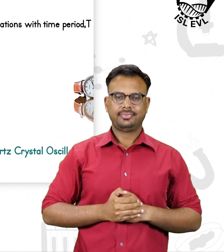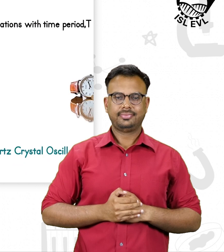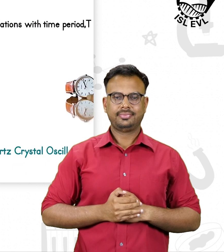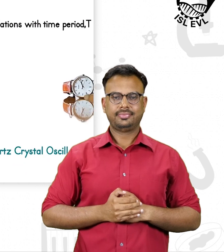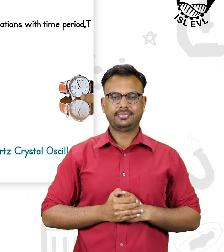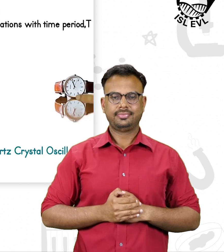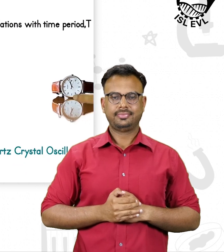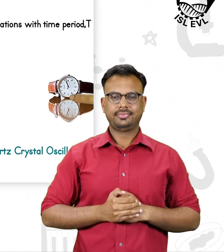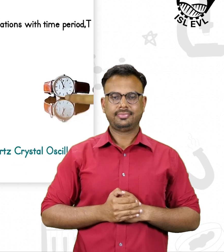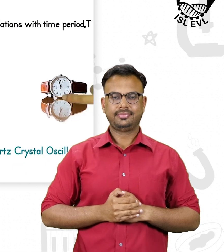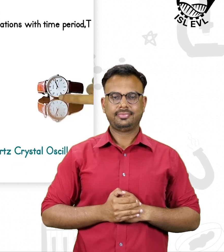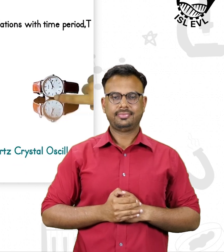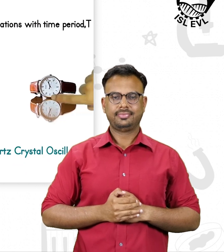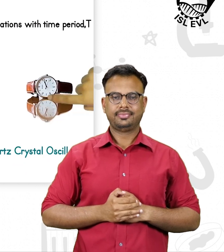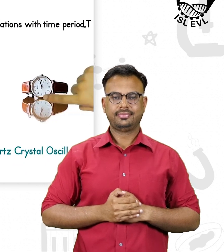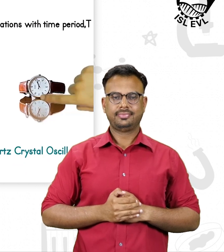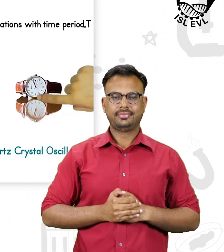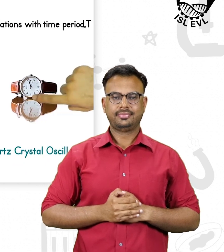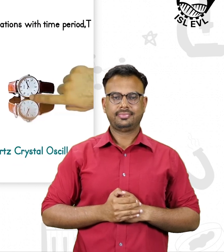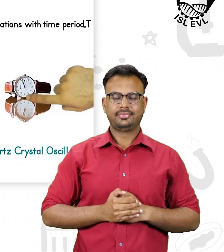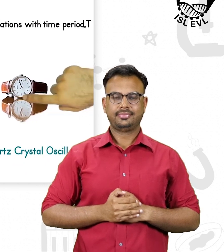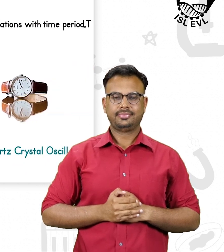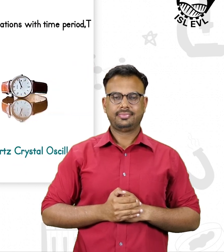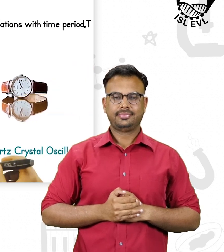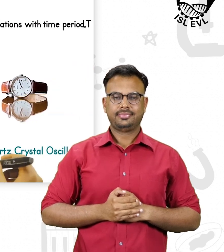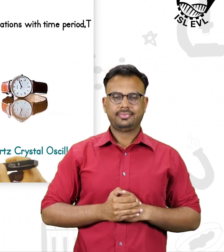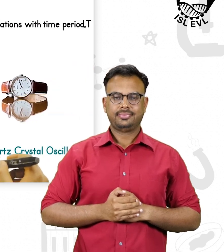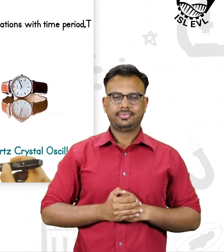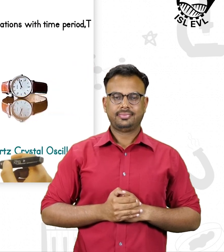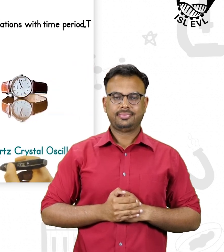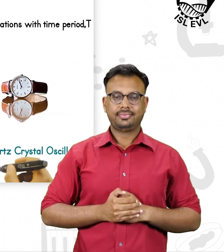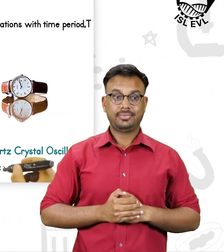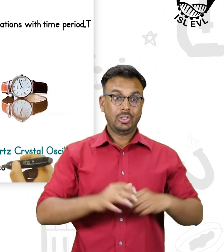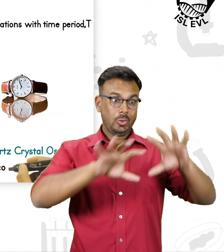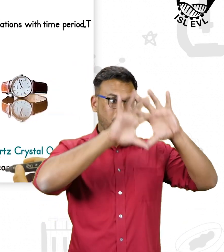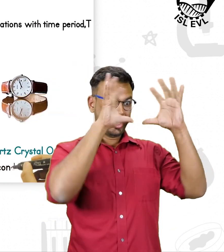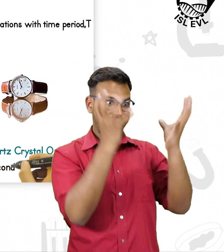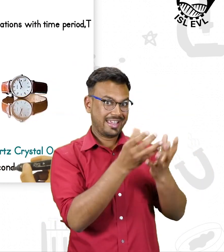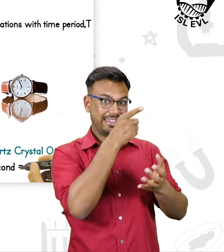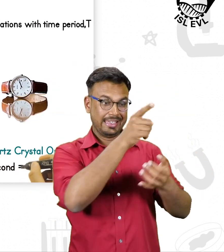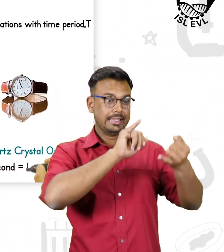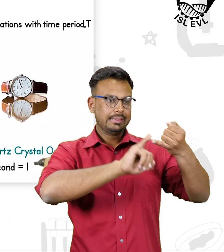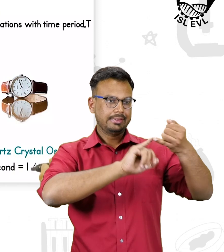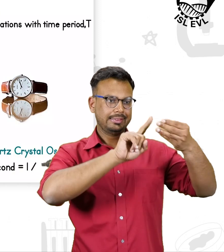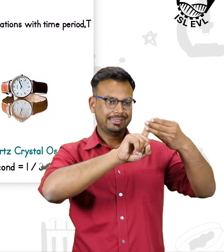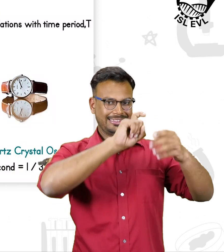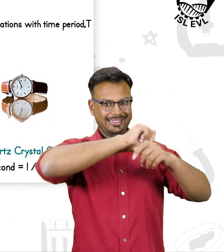an electronic oscillator where 1 second is defined as 1 second equals 1 by